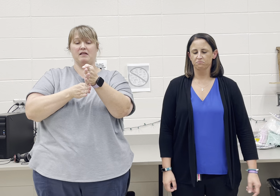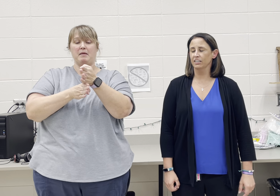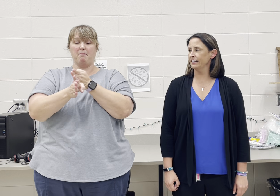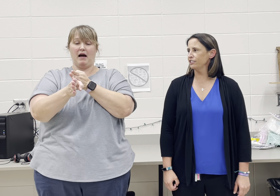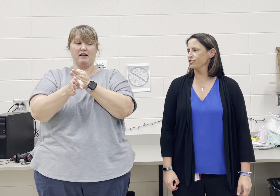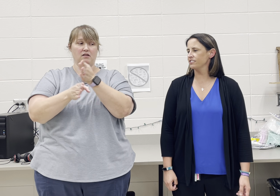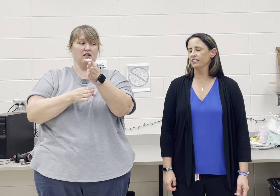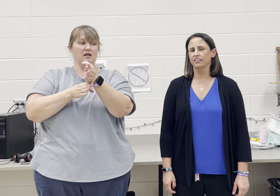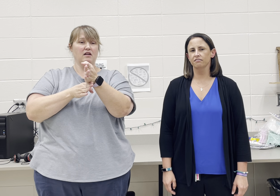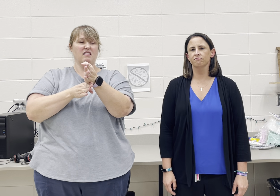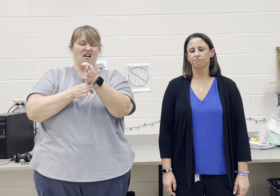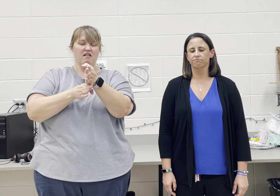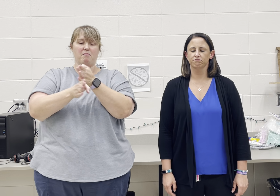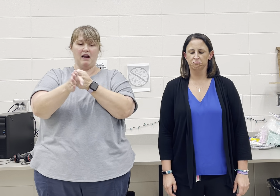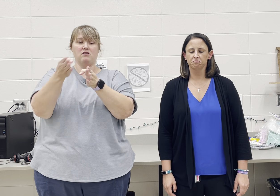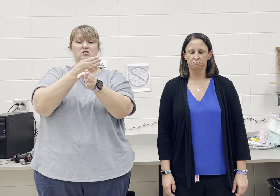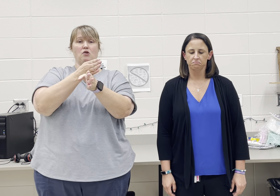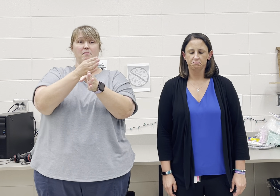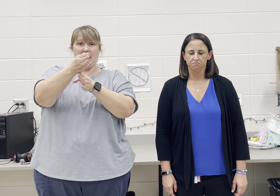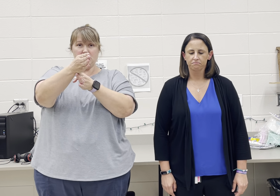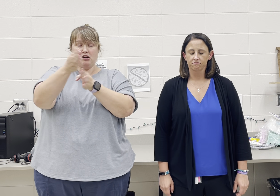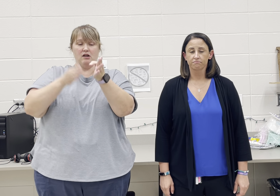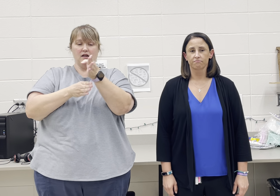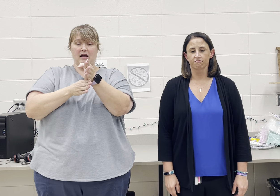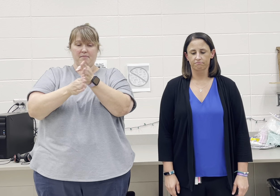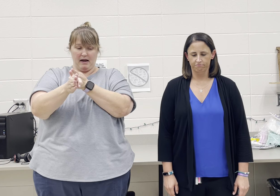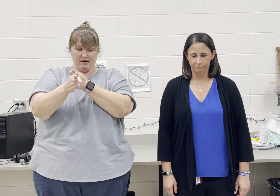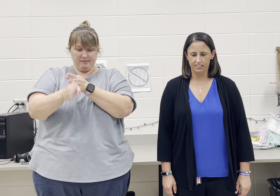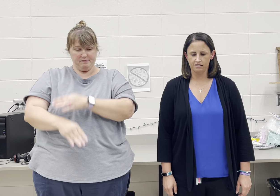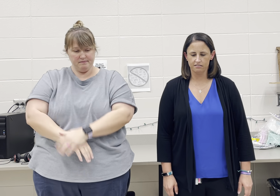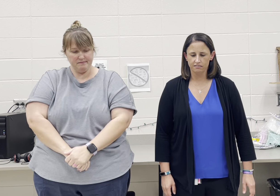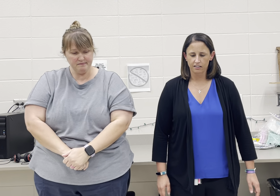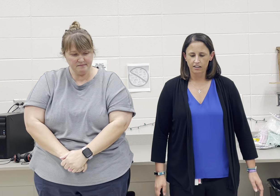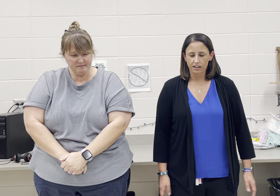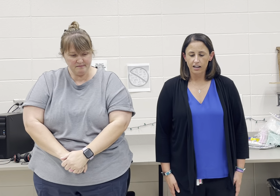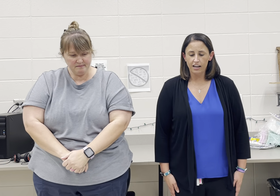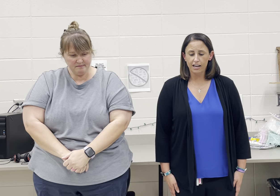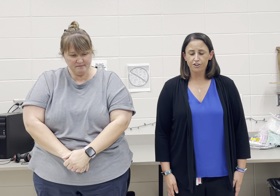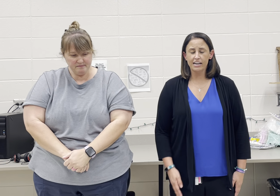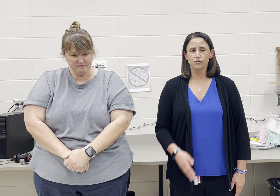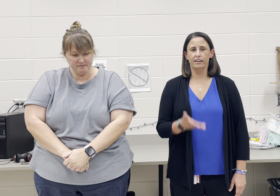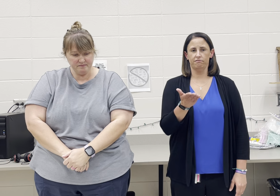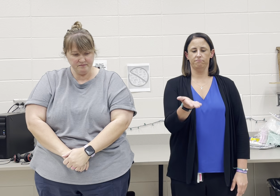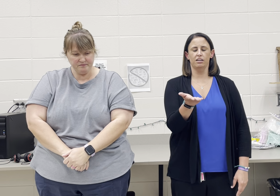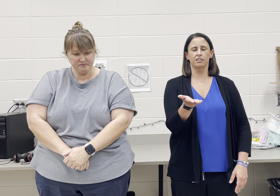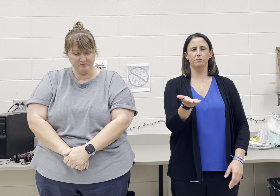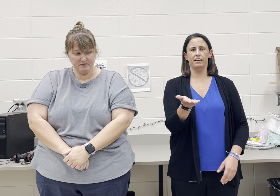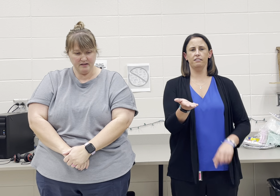kind of interested in it. Yeah, minor. So major and minor. Yes. Graduate, non-dominant hand,